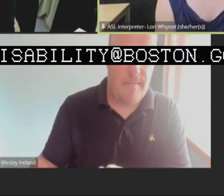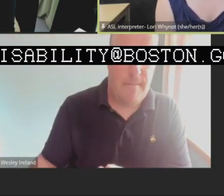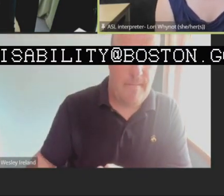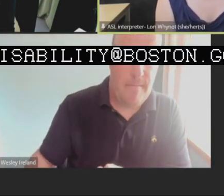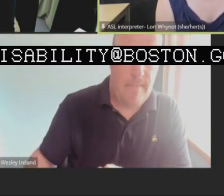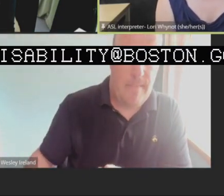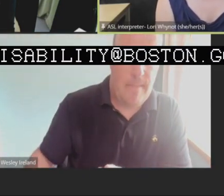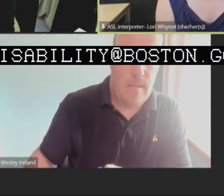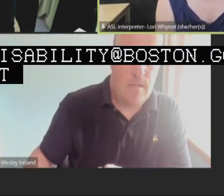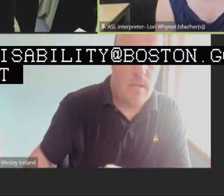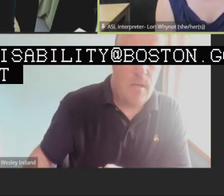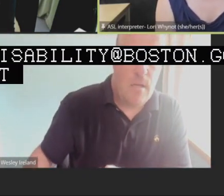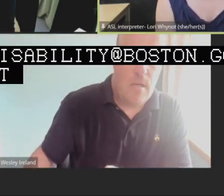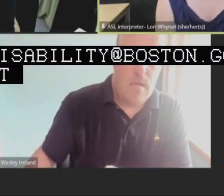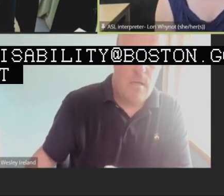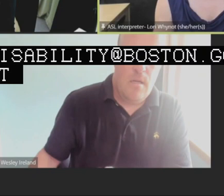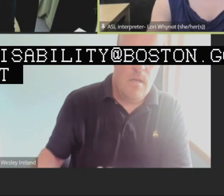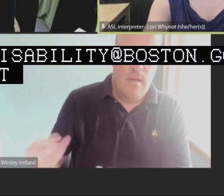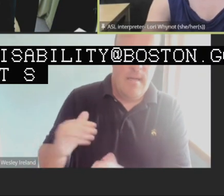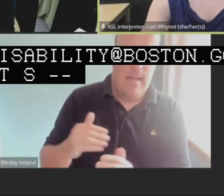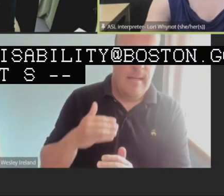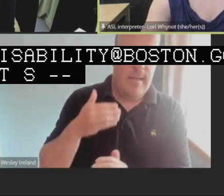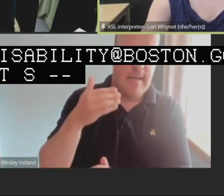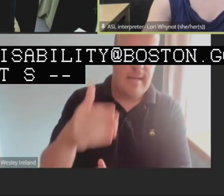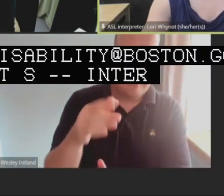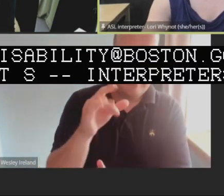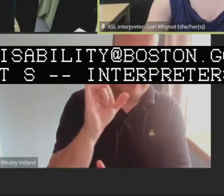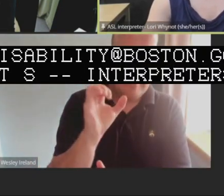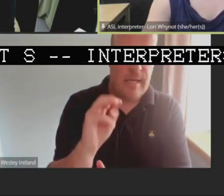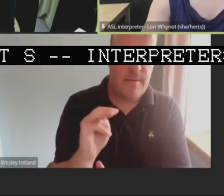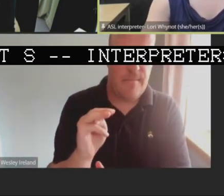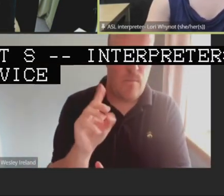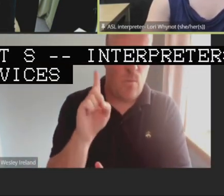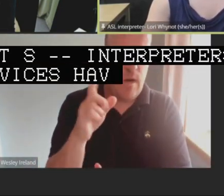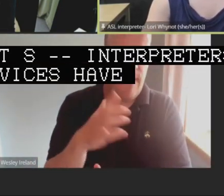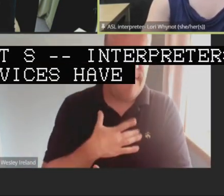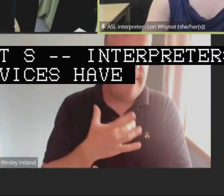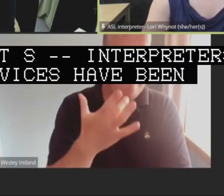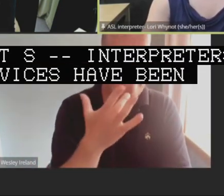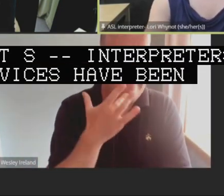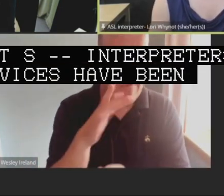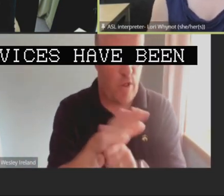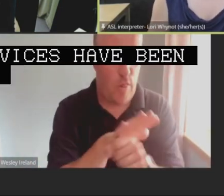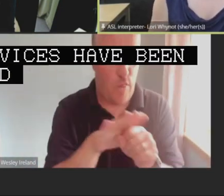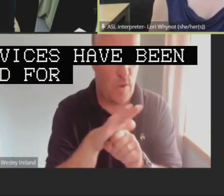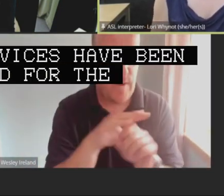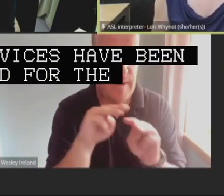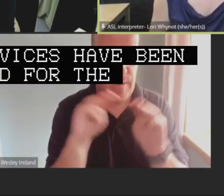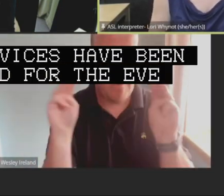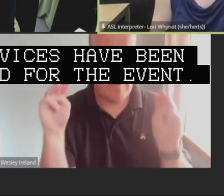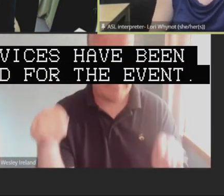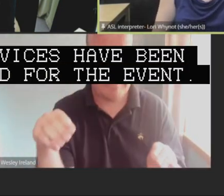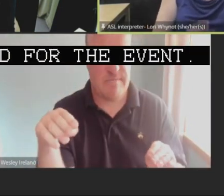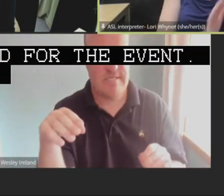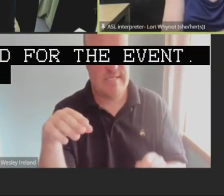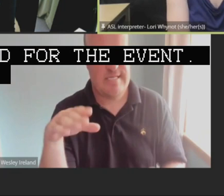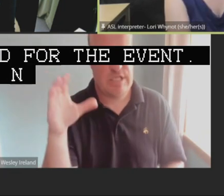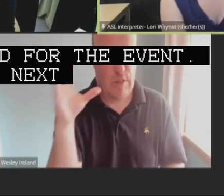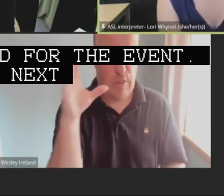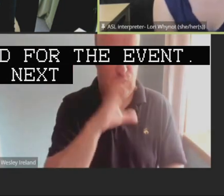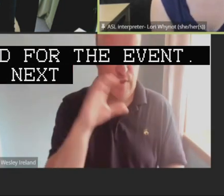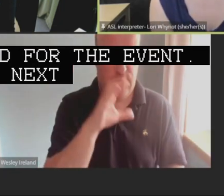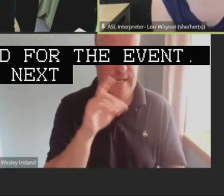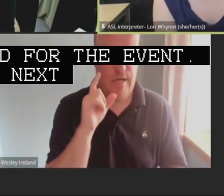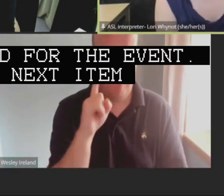and CART services have been confirmed for the event. Now, the next item is, one of my